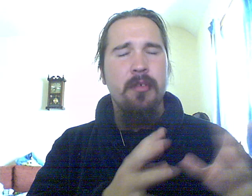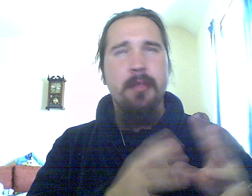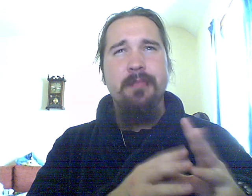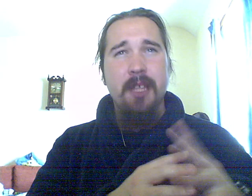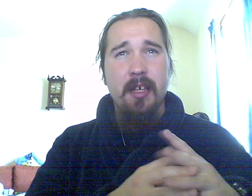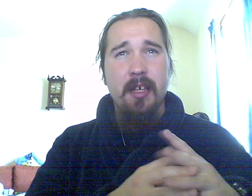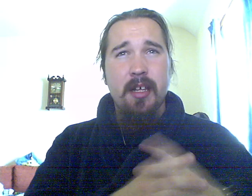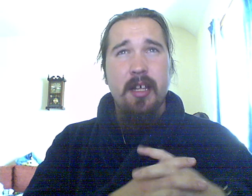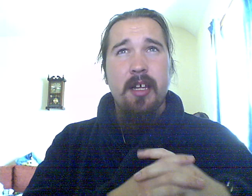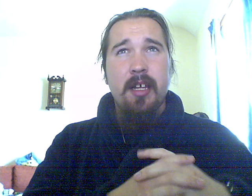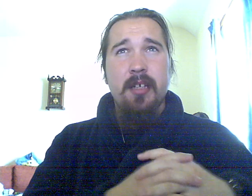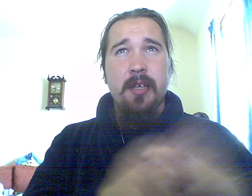improvement. Anyway,